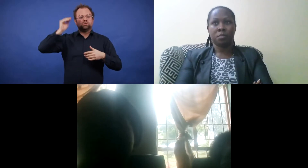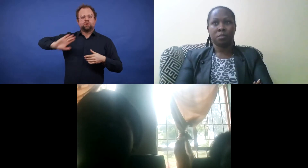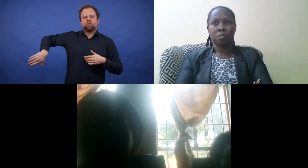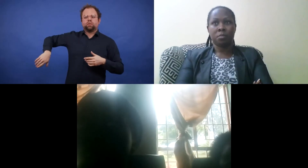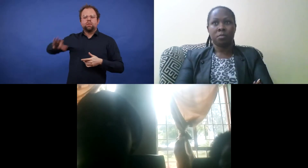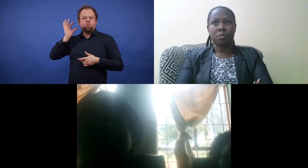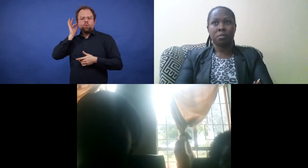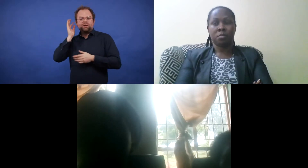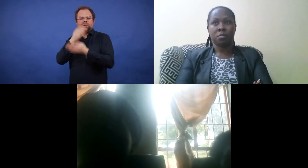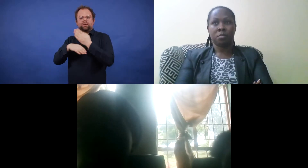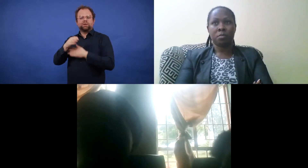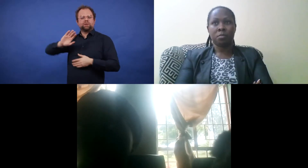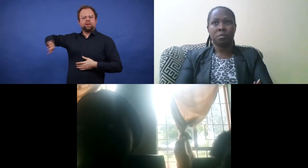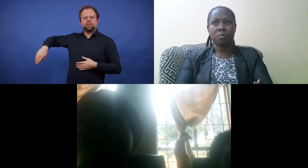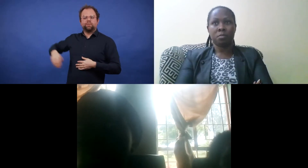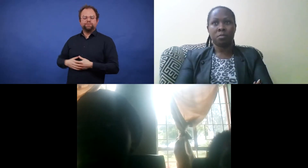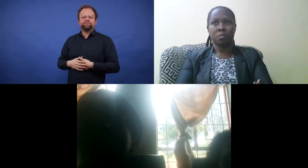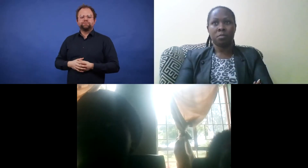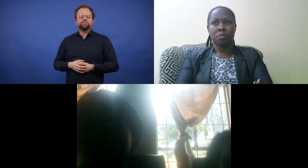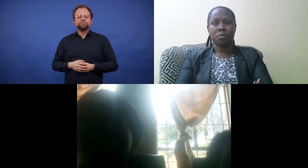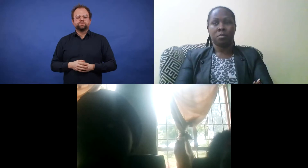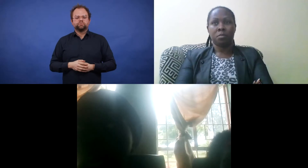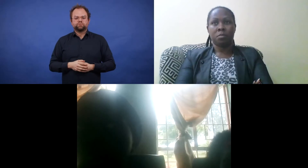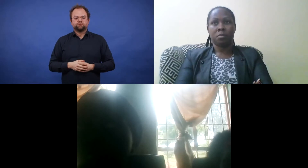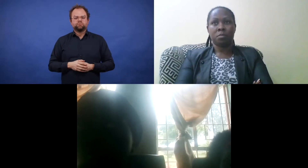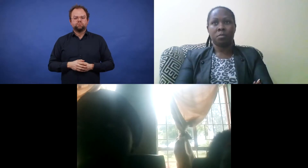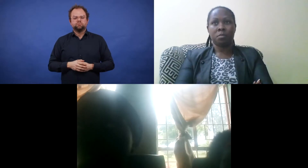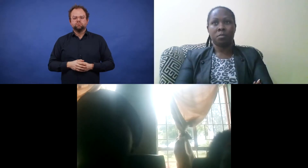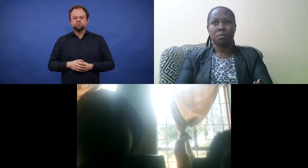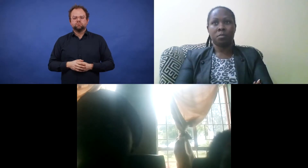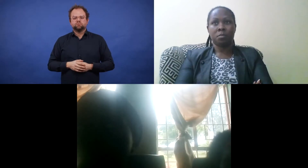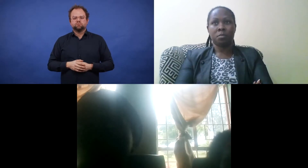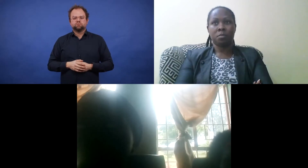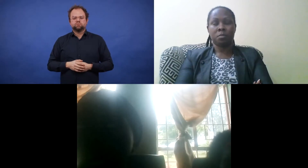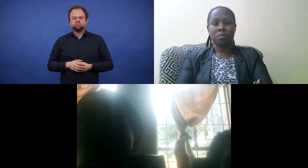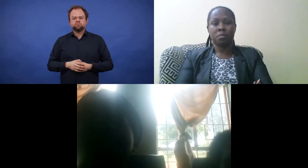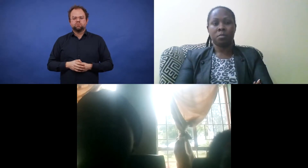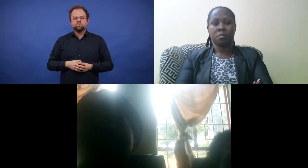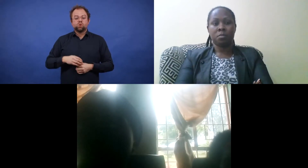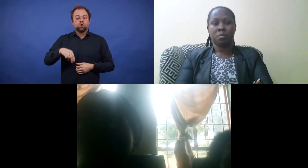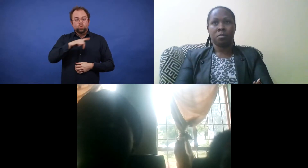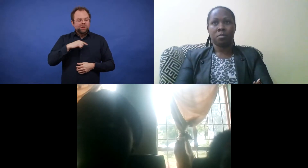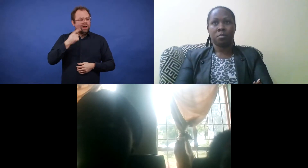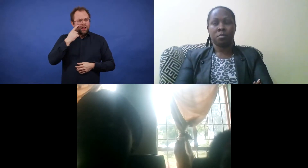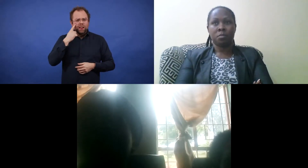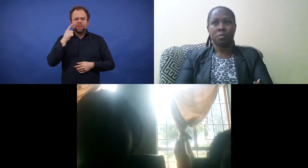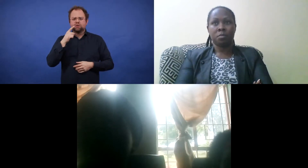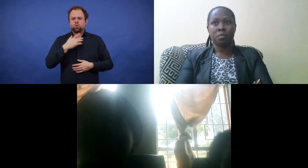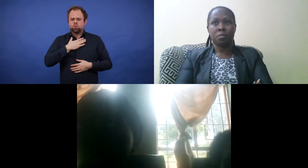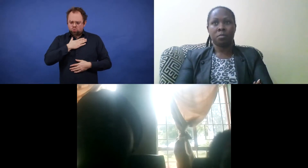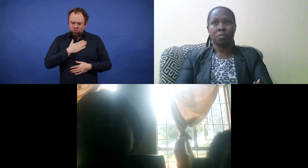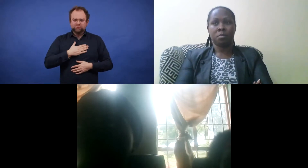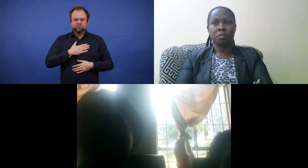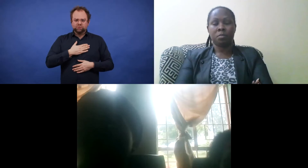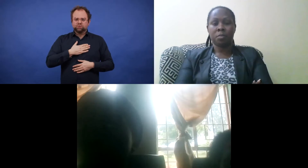to make sure that we are living in an inclusive society, we also have to know that we